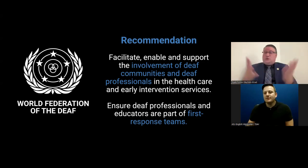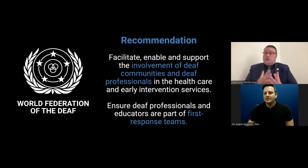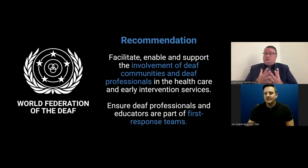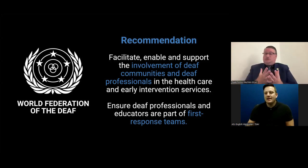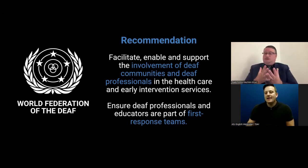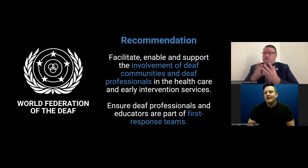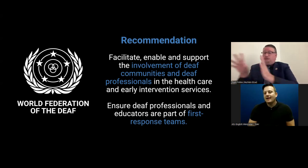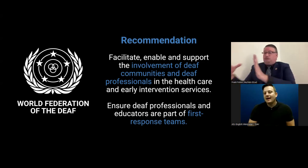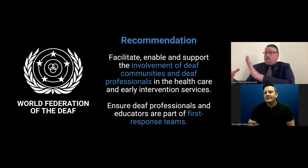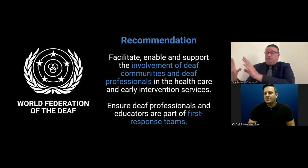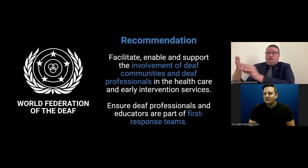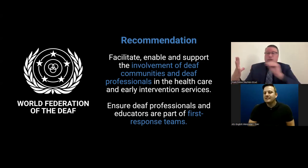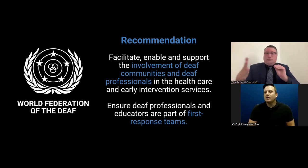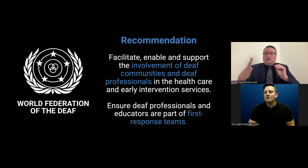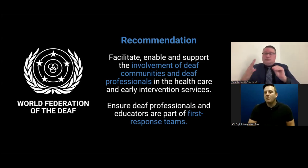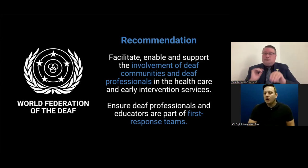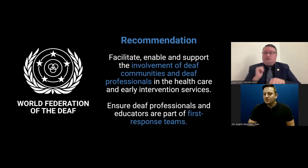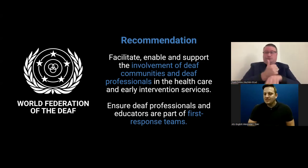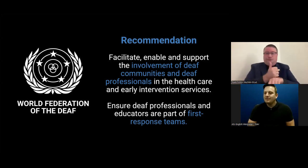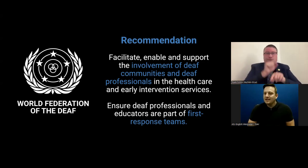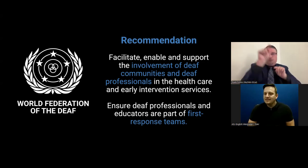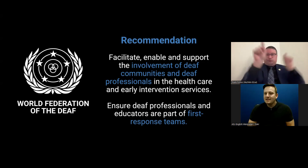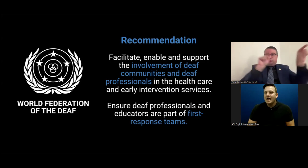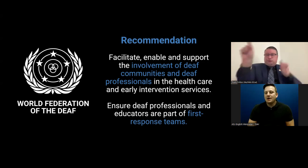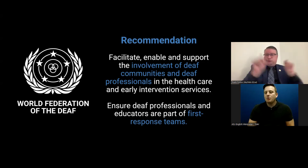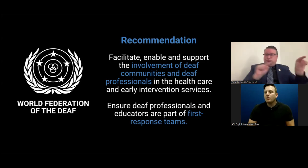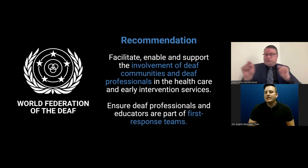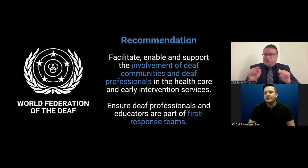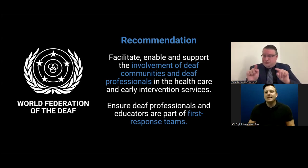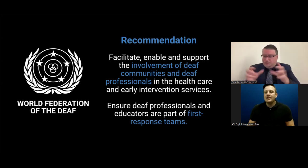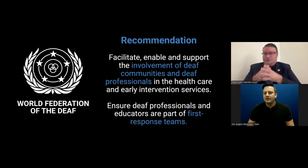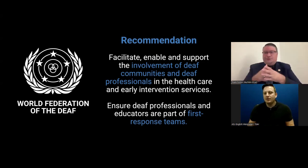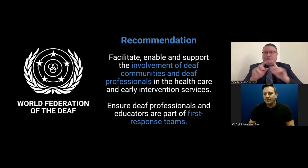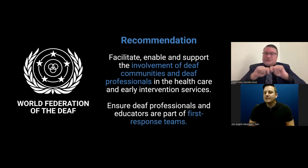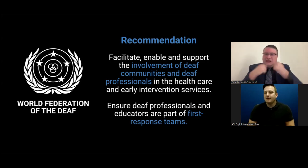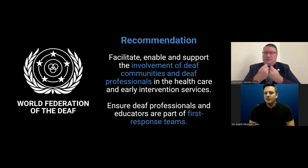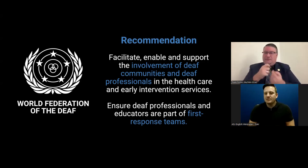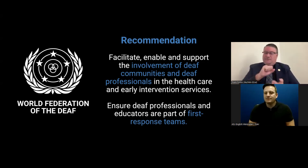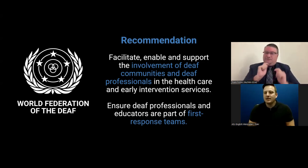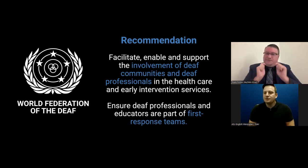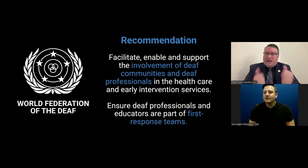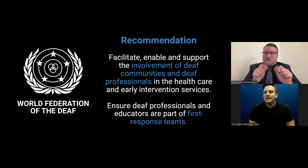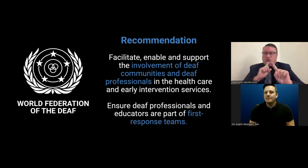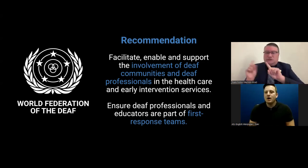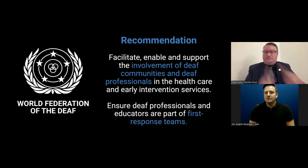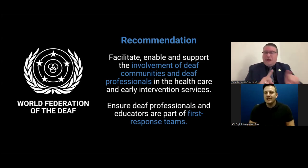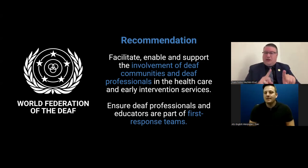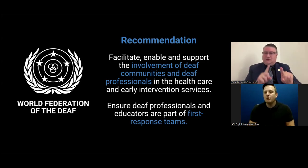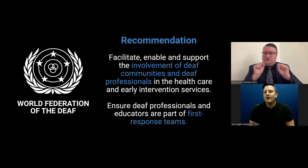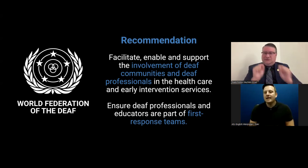different countries that are models of this, and we're working to take learnings from those different countries and the models they employ